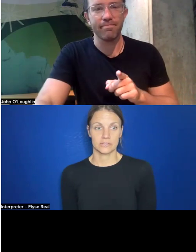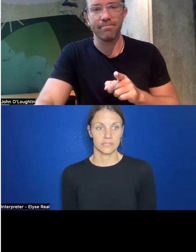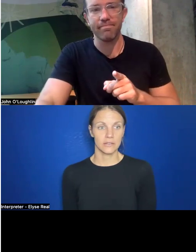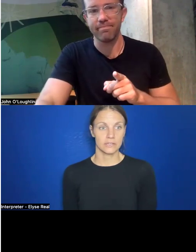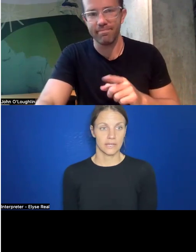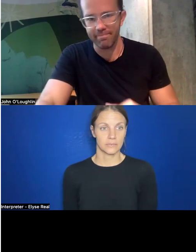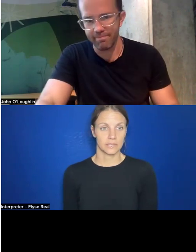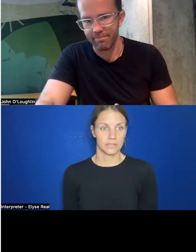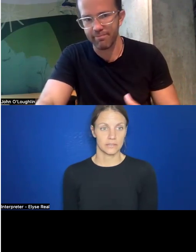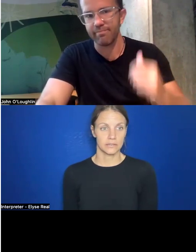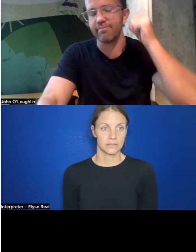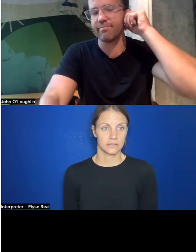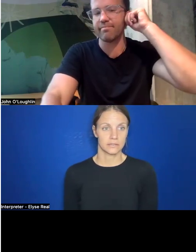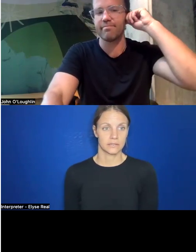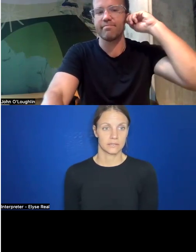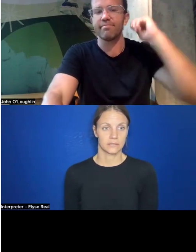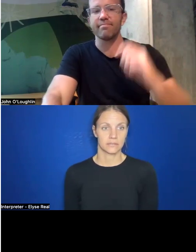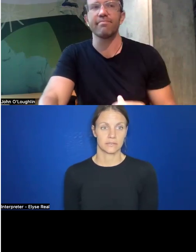Now there's another assignment here.